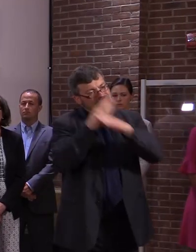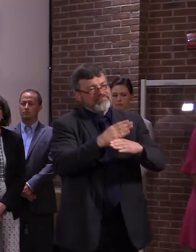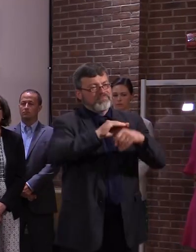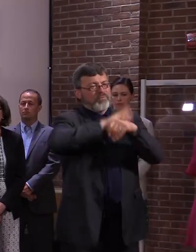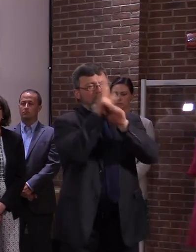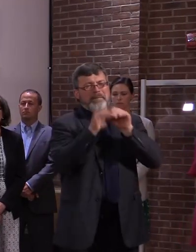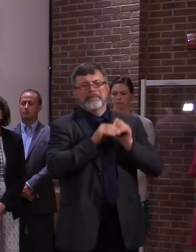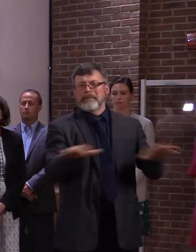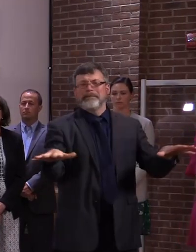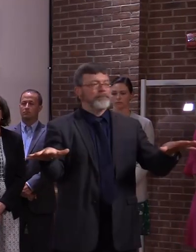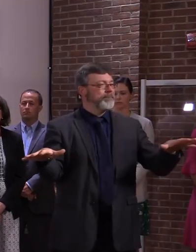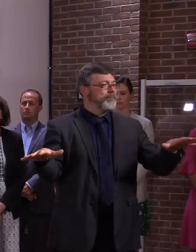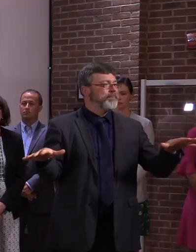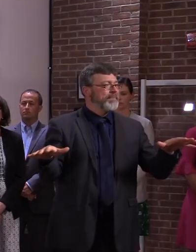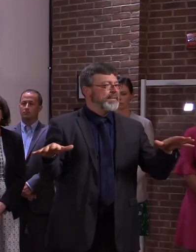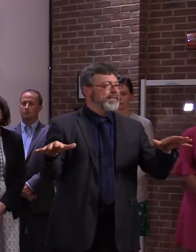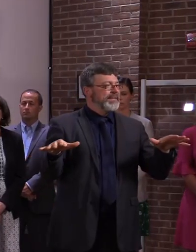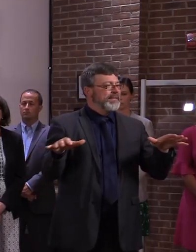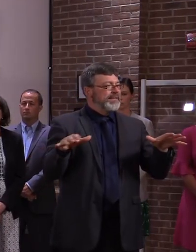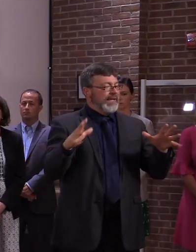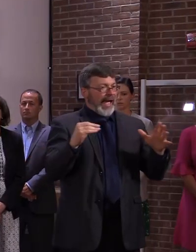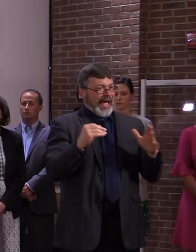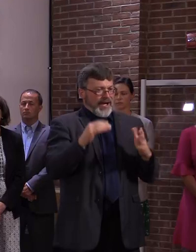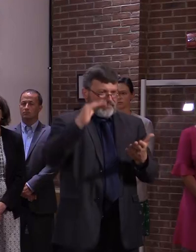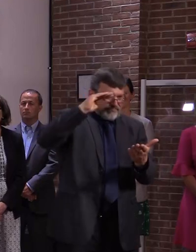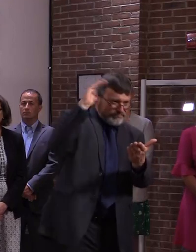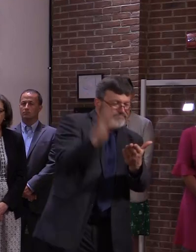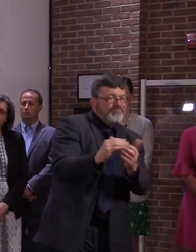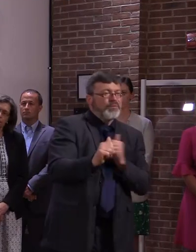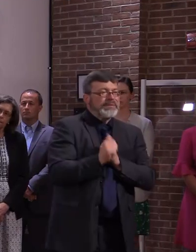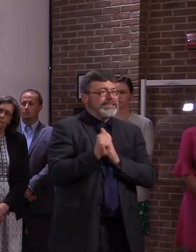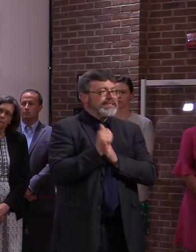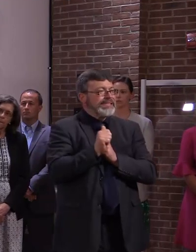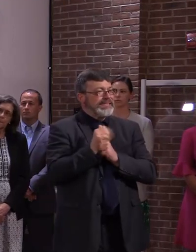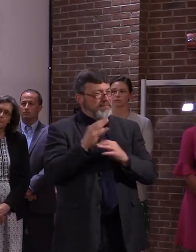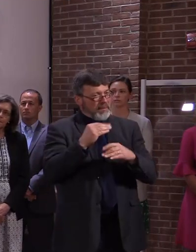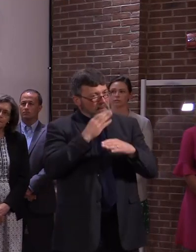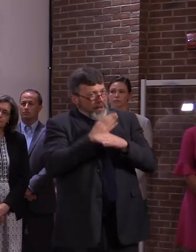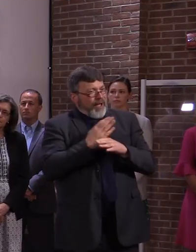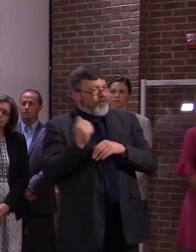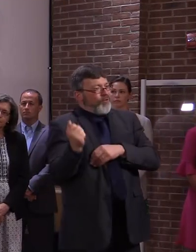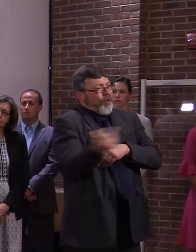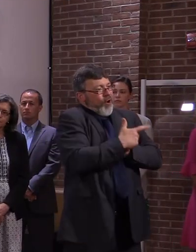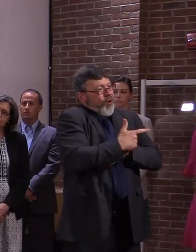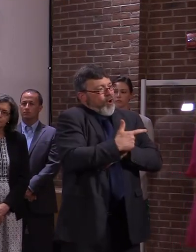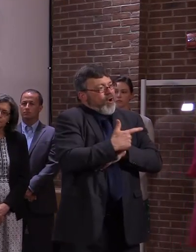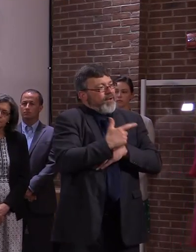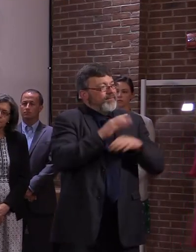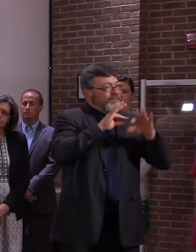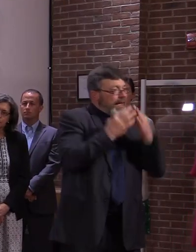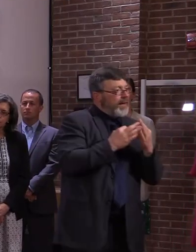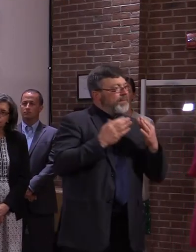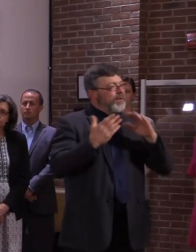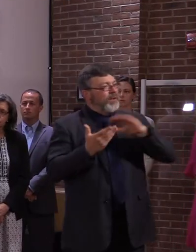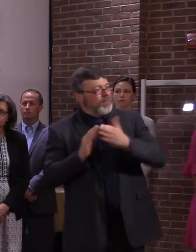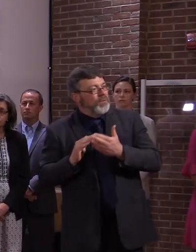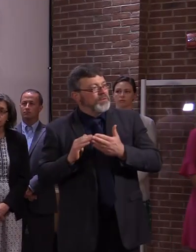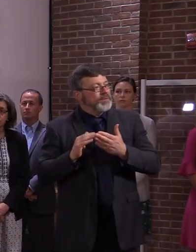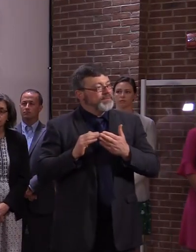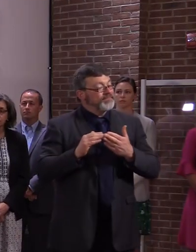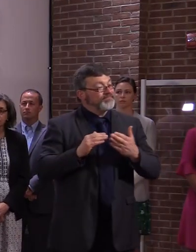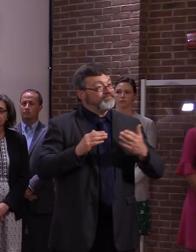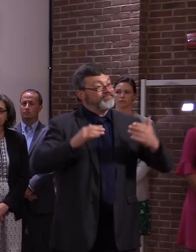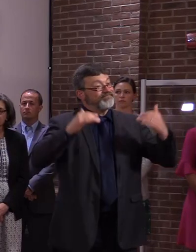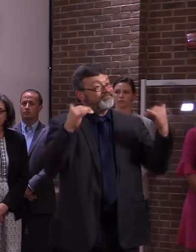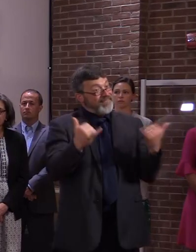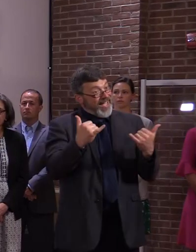assess risks, and to protect yourselves. And ultimately, We asked you to trust in a new vaccine based